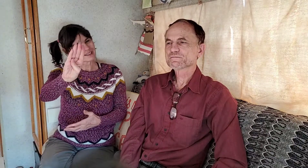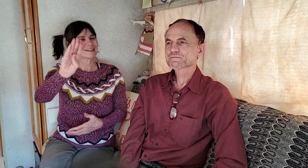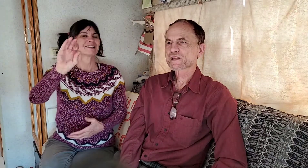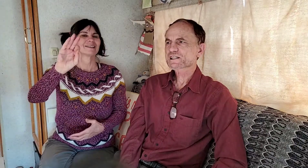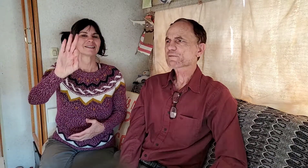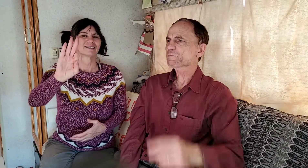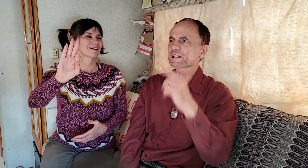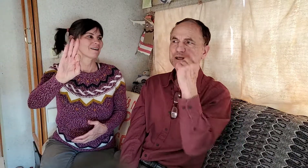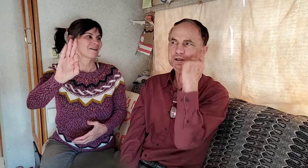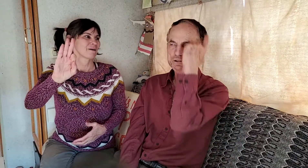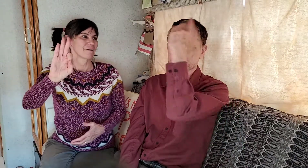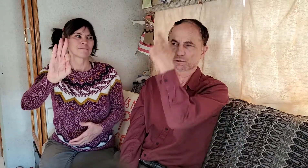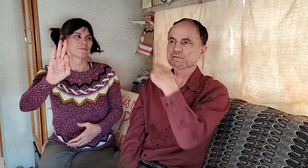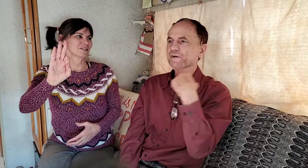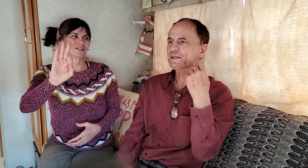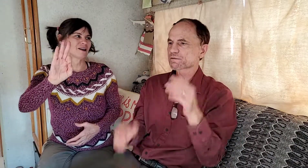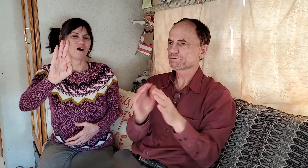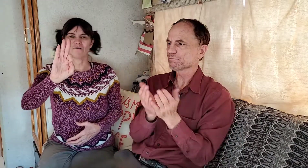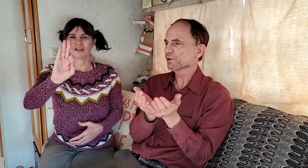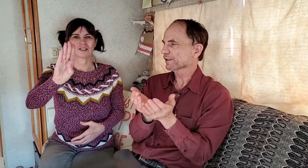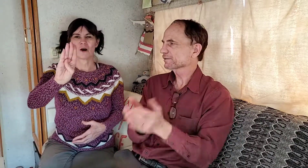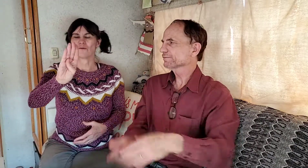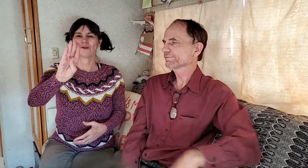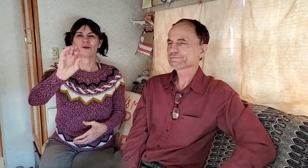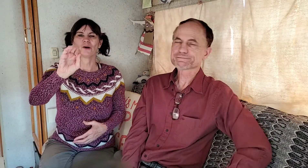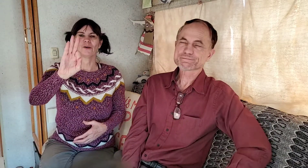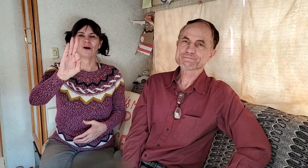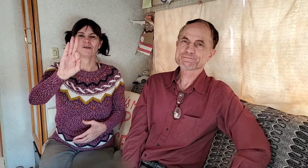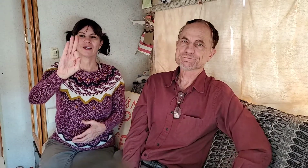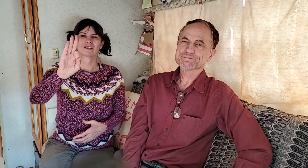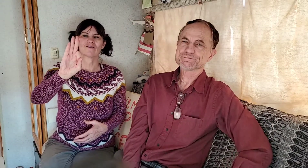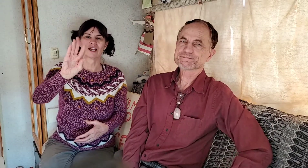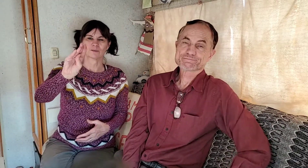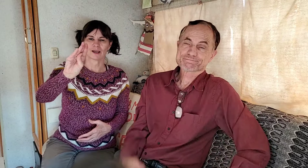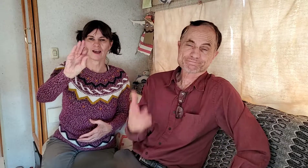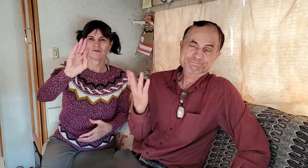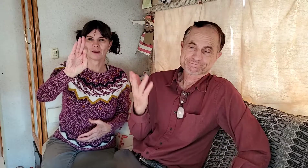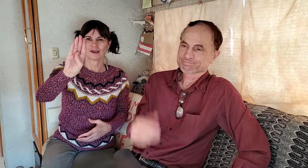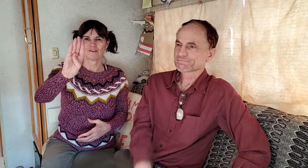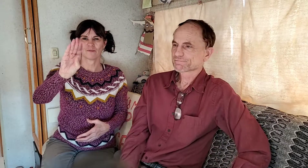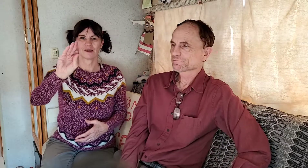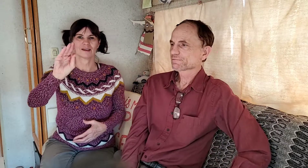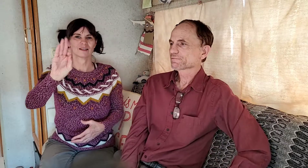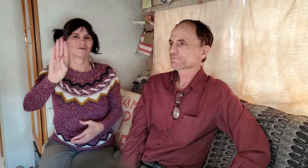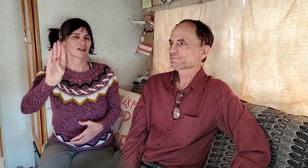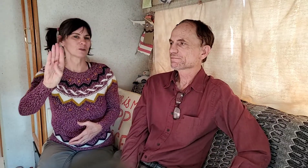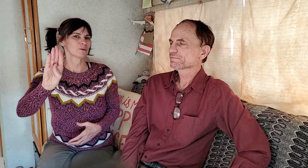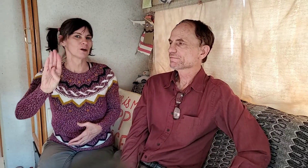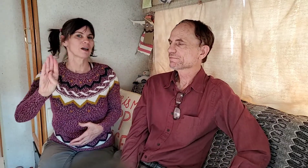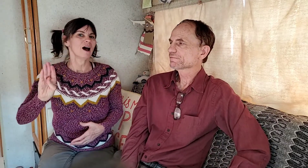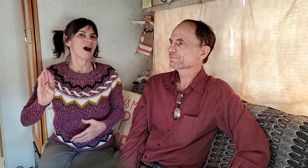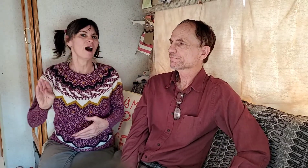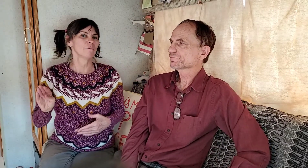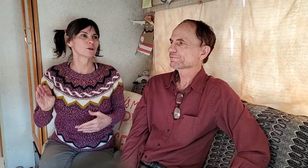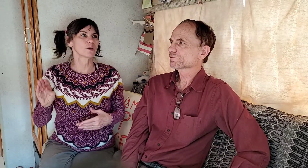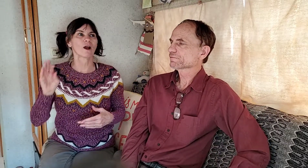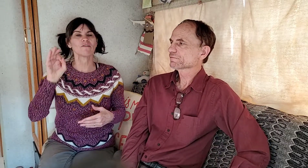It seems to me like you could just do it Facebook. No, they don't. No. It's Facebook. FB is Facebook. So we are